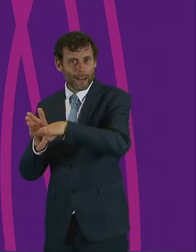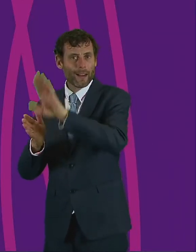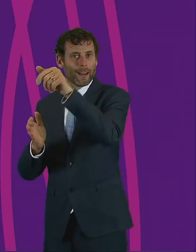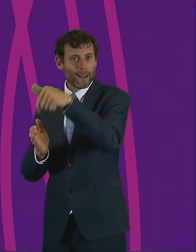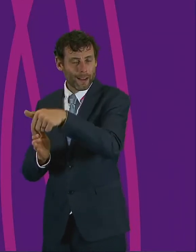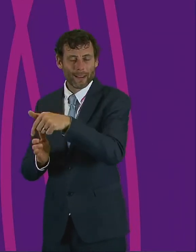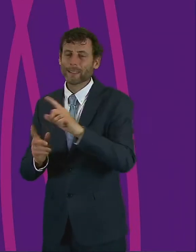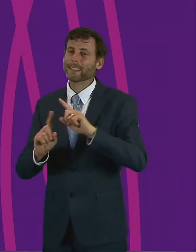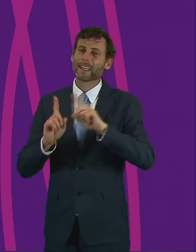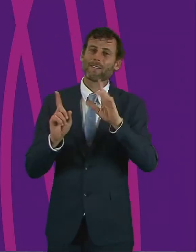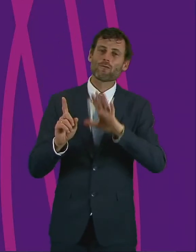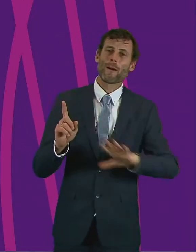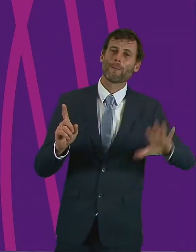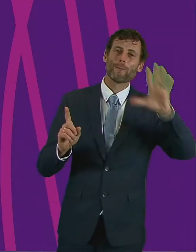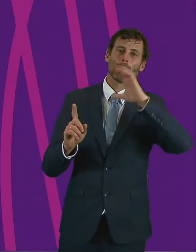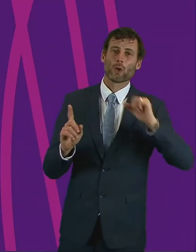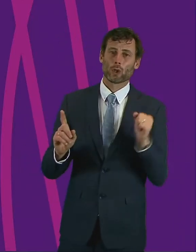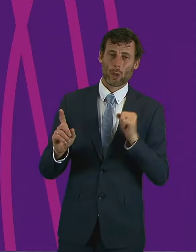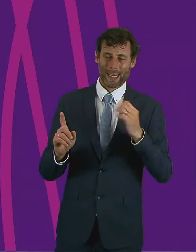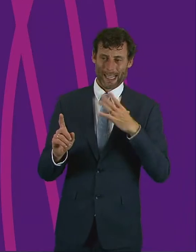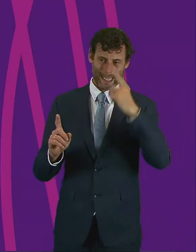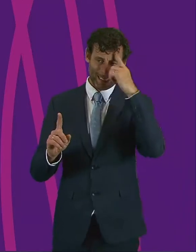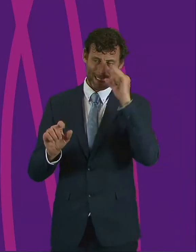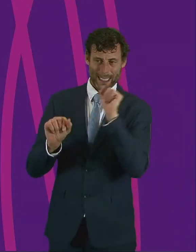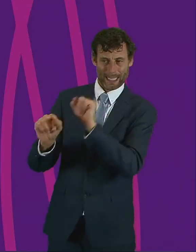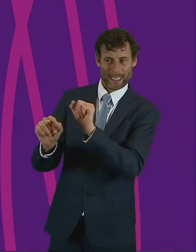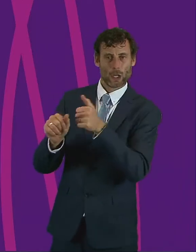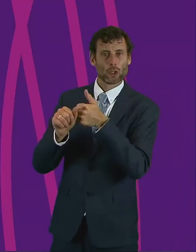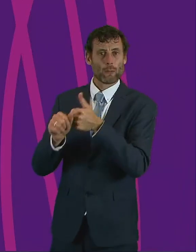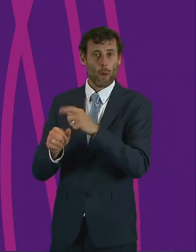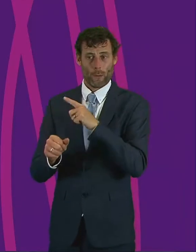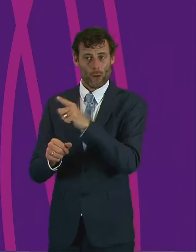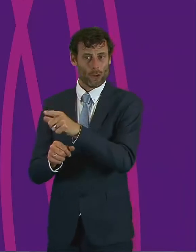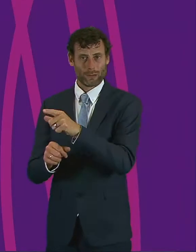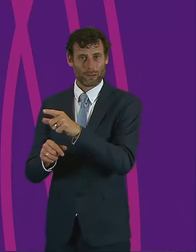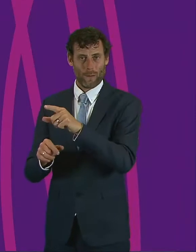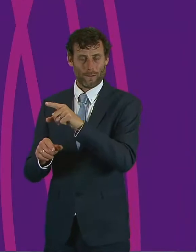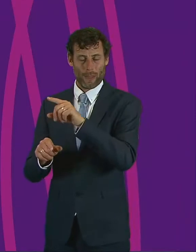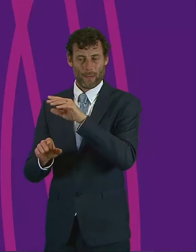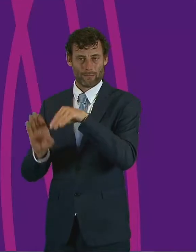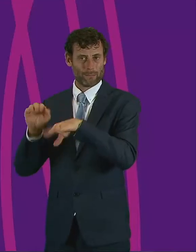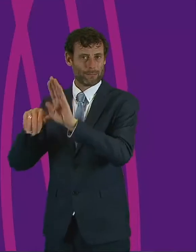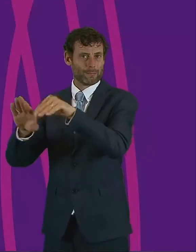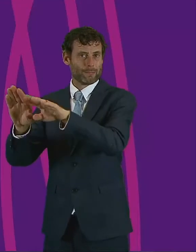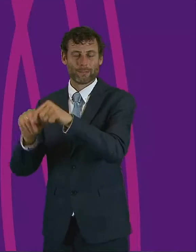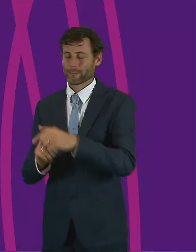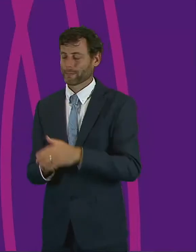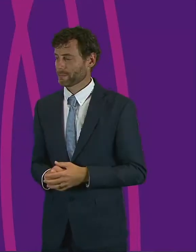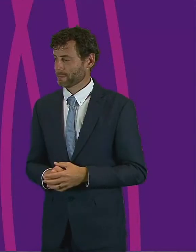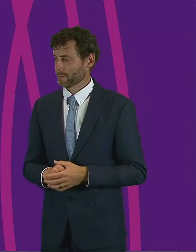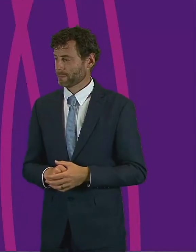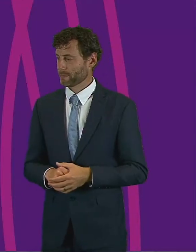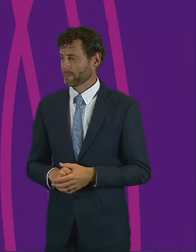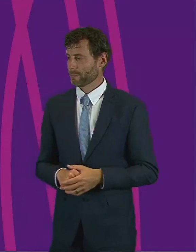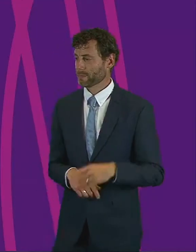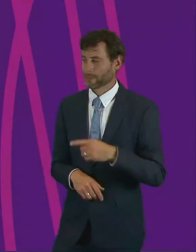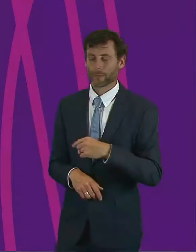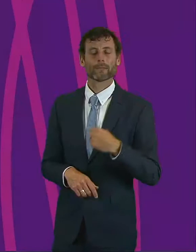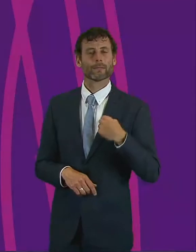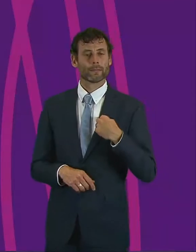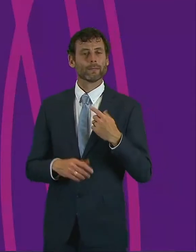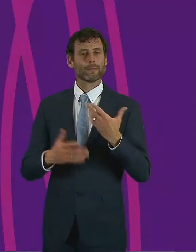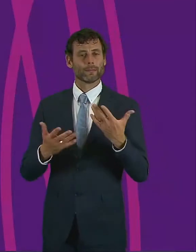in Scotland often miss out on support because of their rateable value. Kate Forbes. I think two answers in response to that. The first is